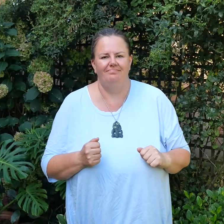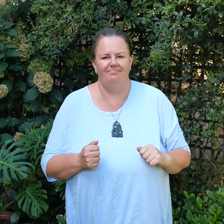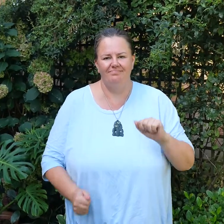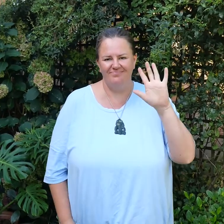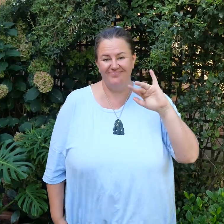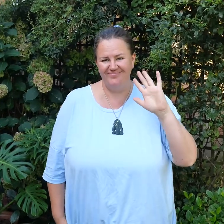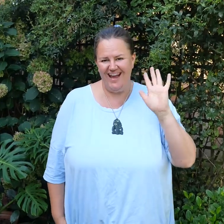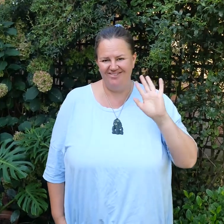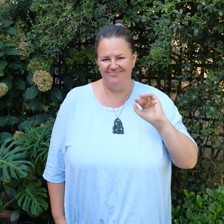Bye!